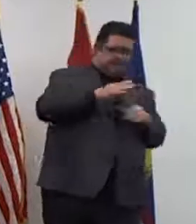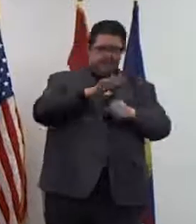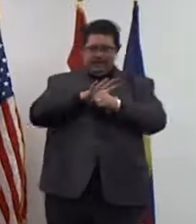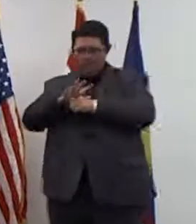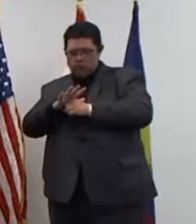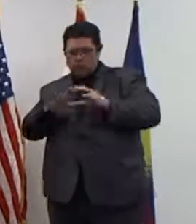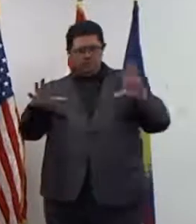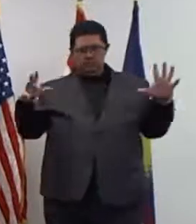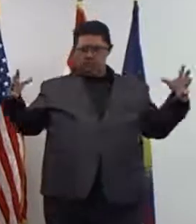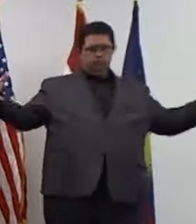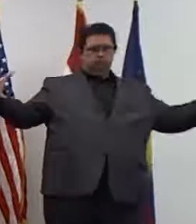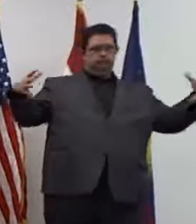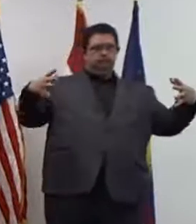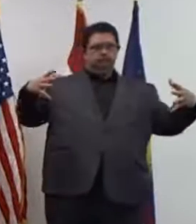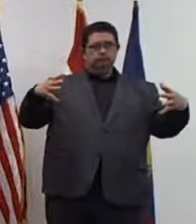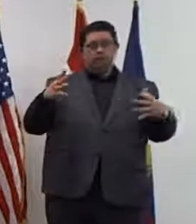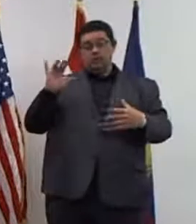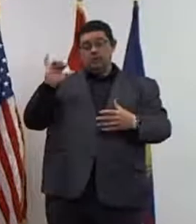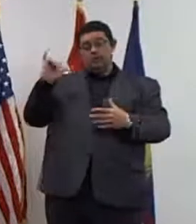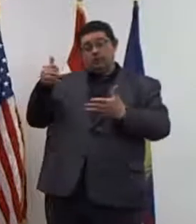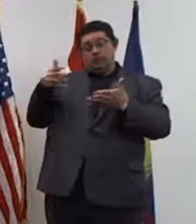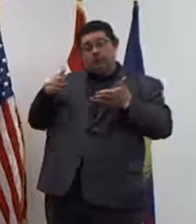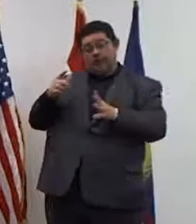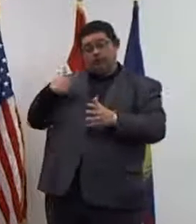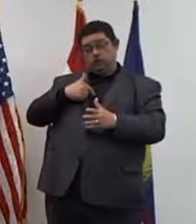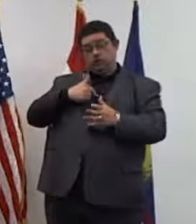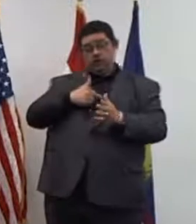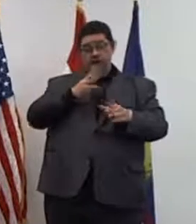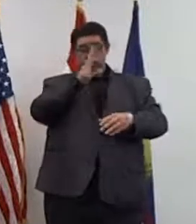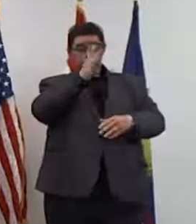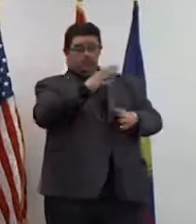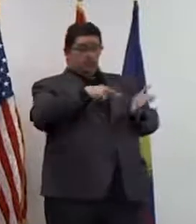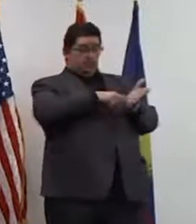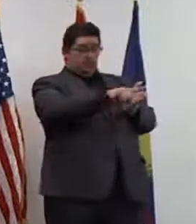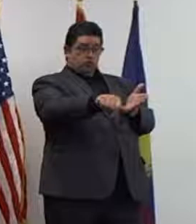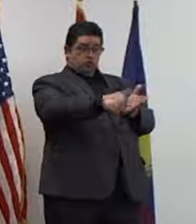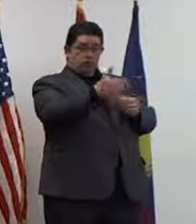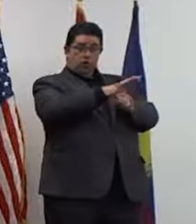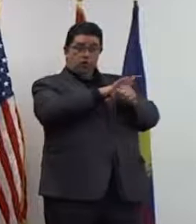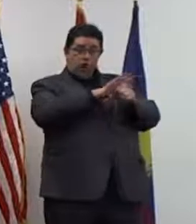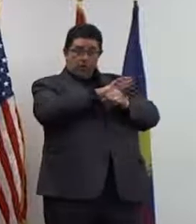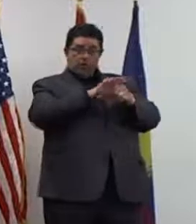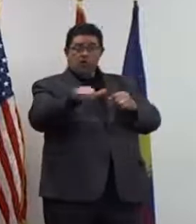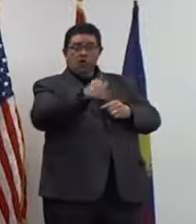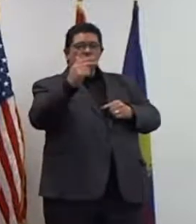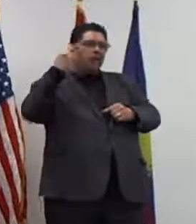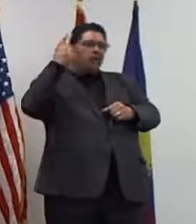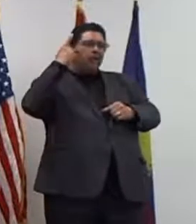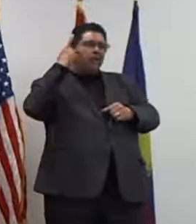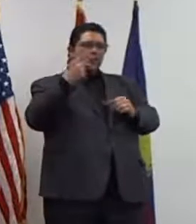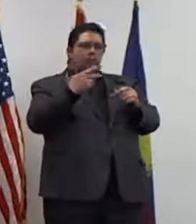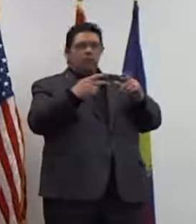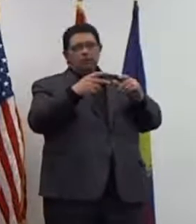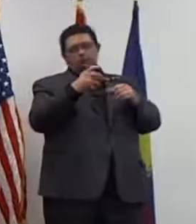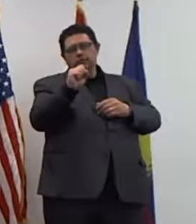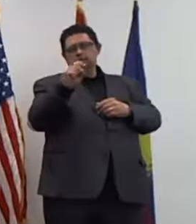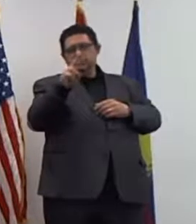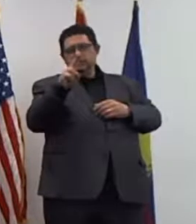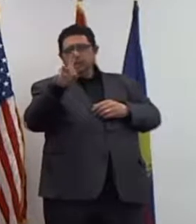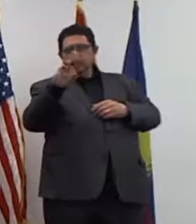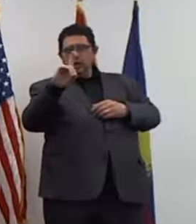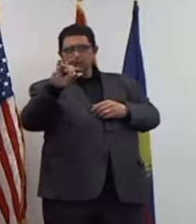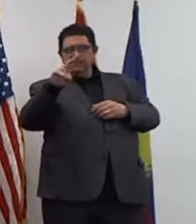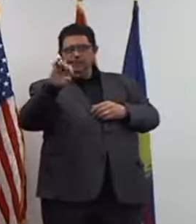our ability to make direct payments to other counties that are other political subdivisions that are not entirely